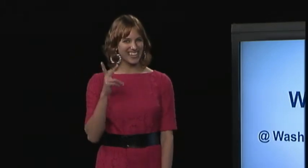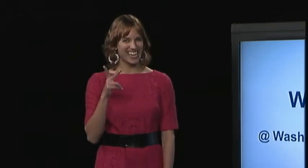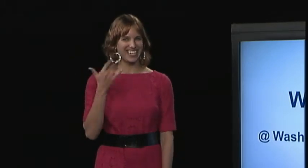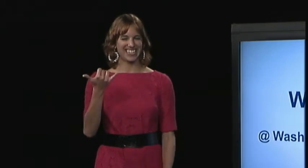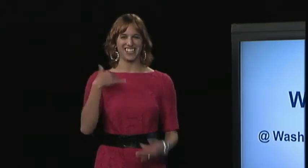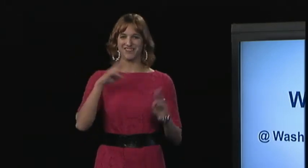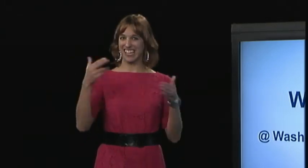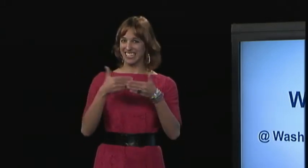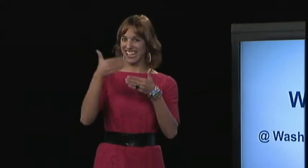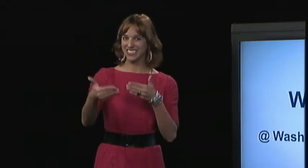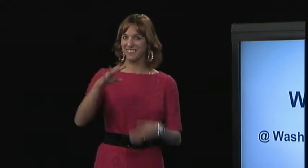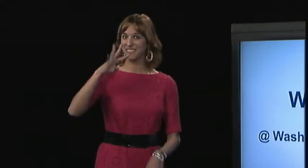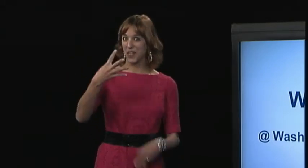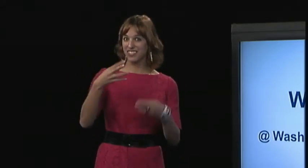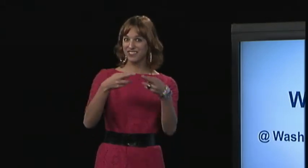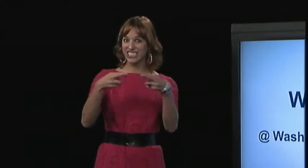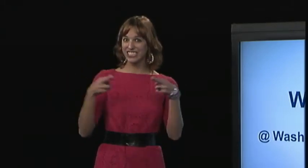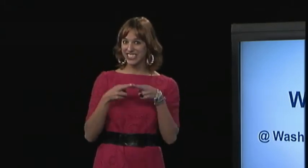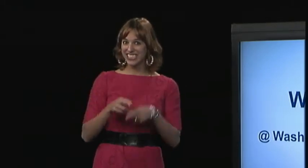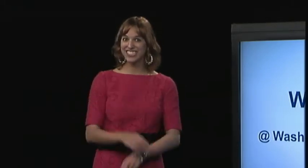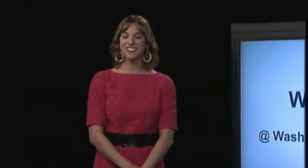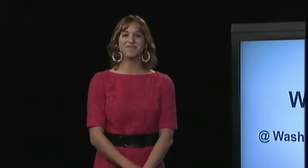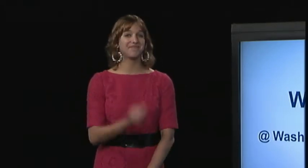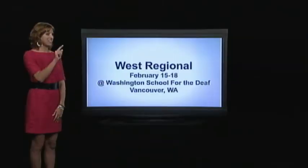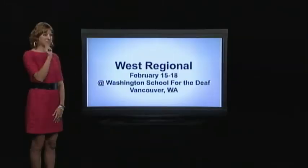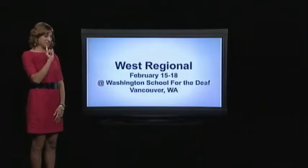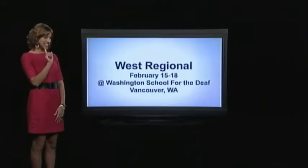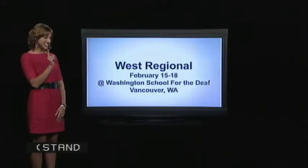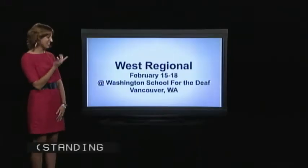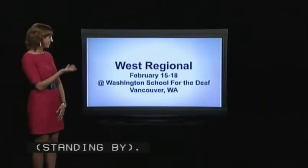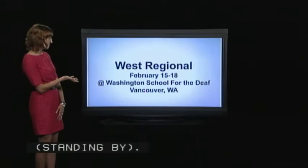Hello and welcome back. If we're ready to take a look at our fourth region.